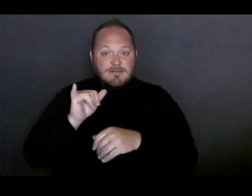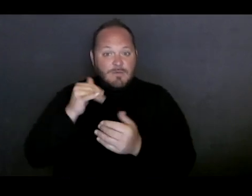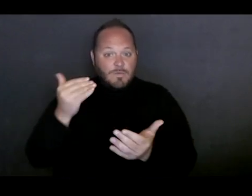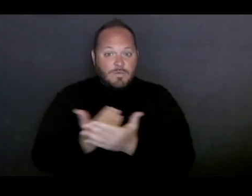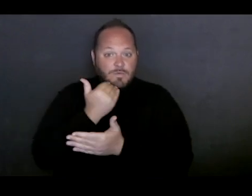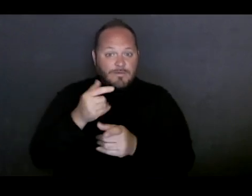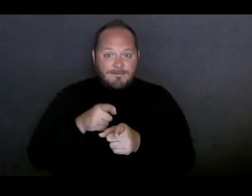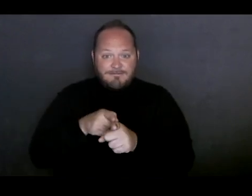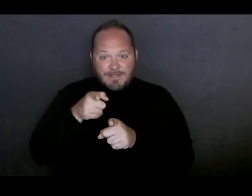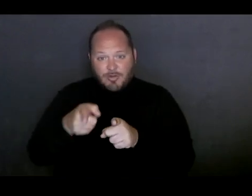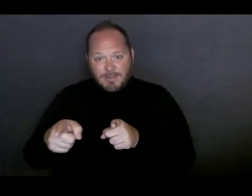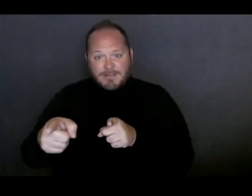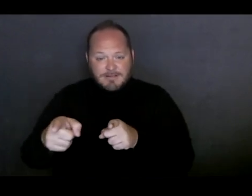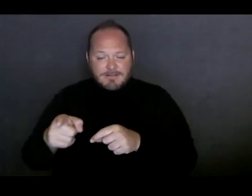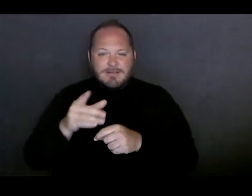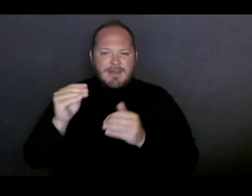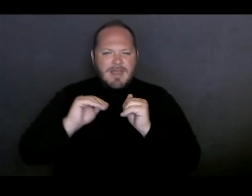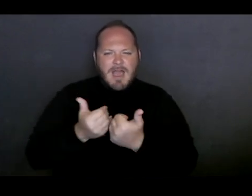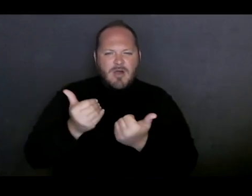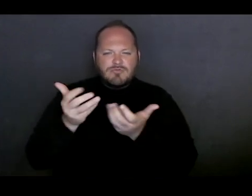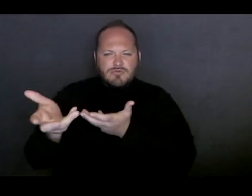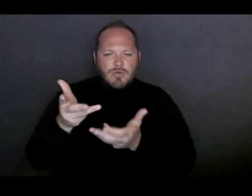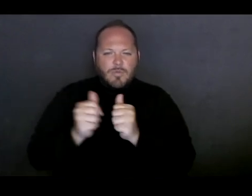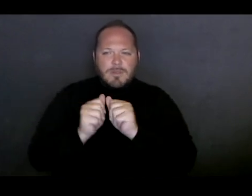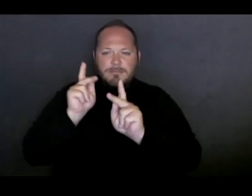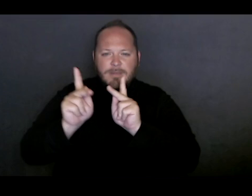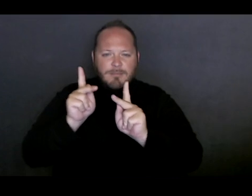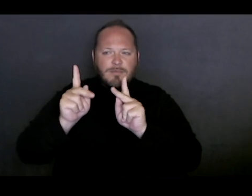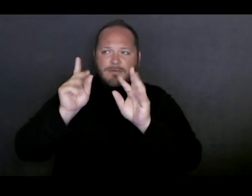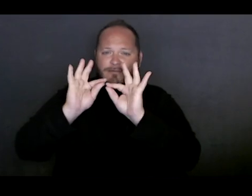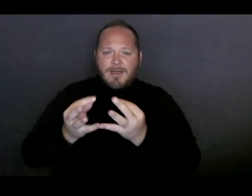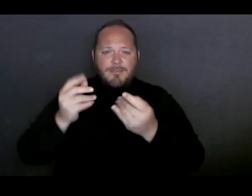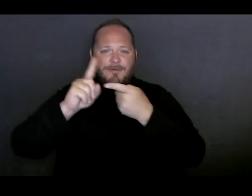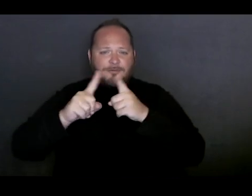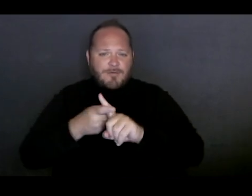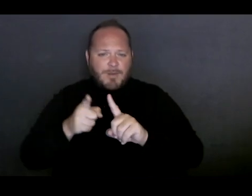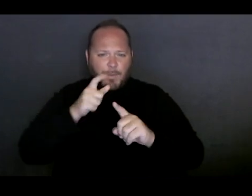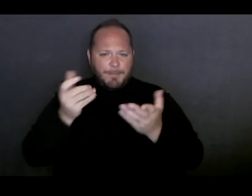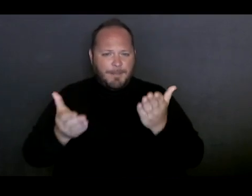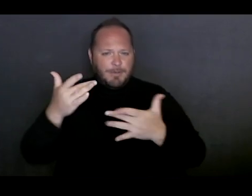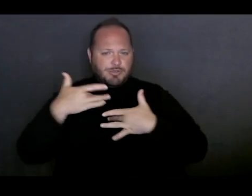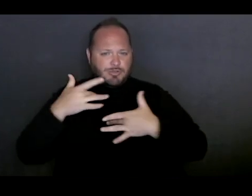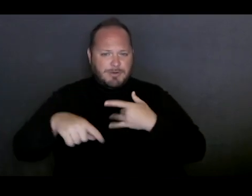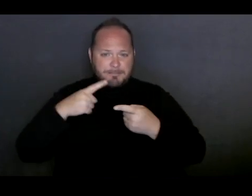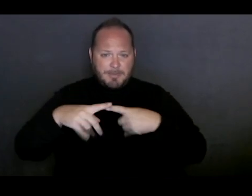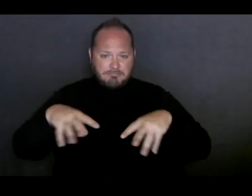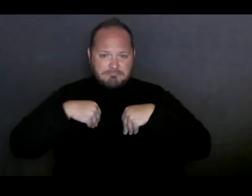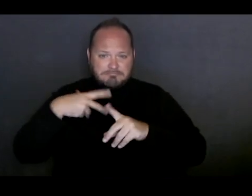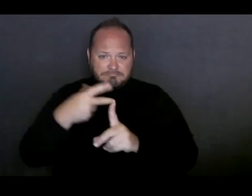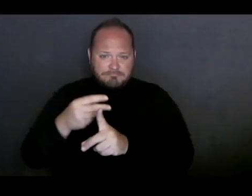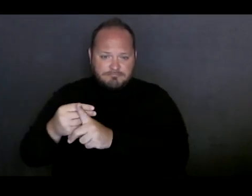to friends and neighbors in folks' lives who might be concerned about getting the vaccine. Yes, a particularly